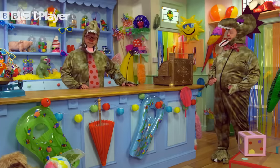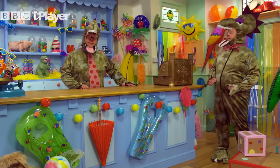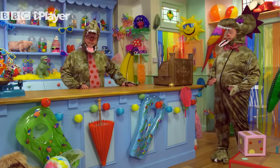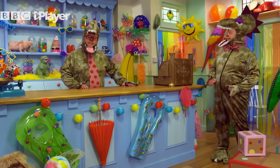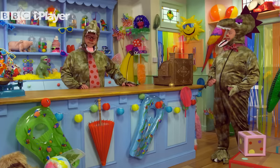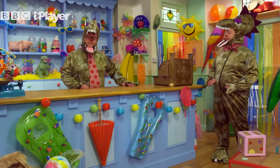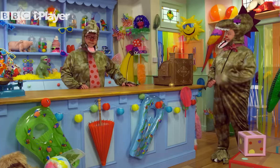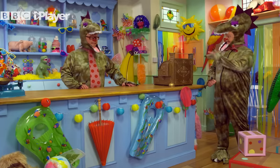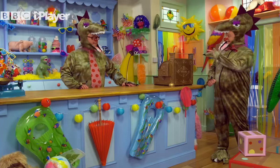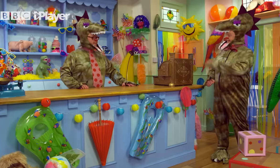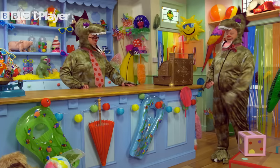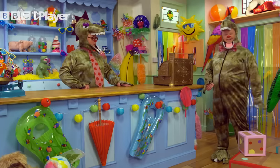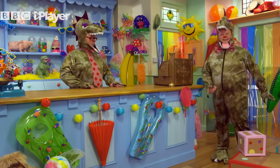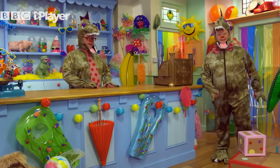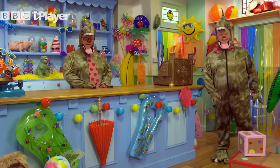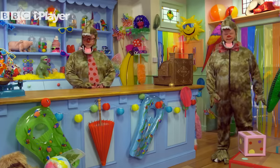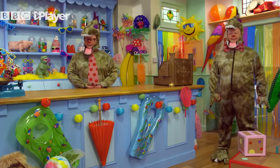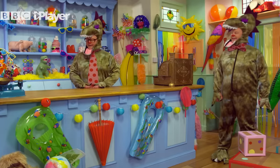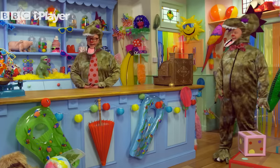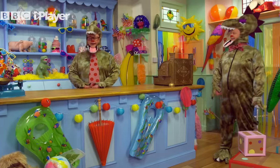for present? Oh, yes, all right.